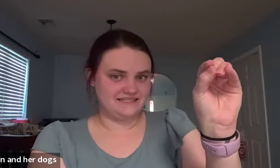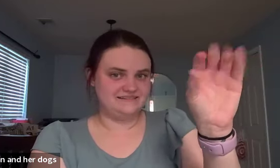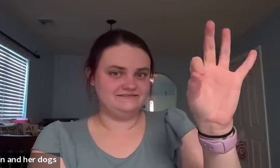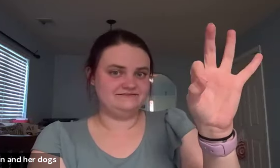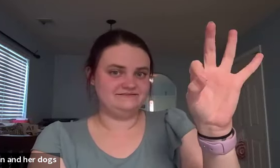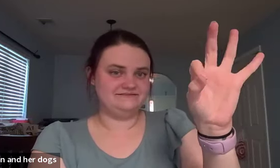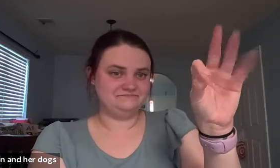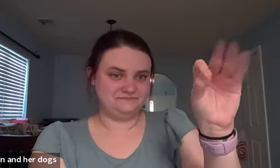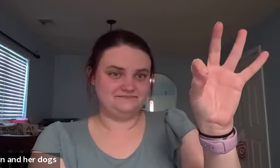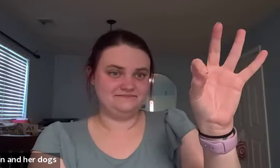90,